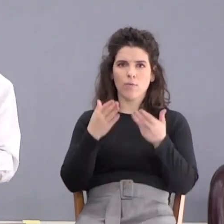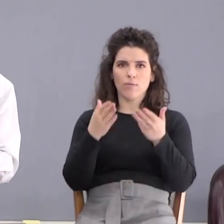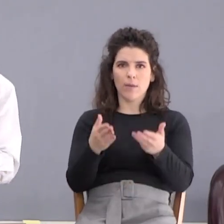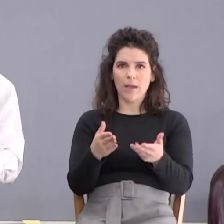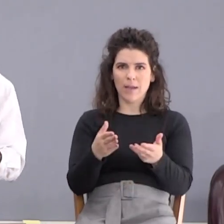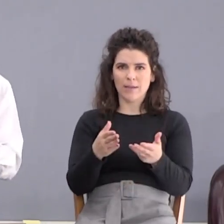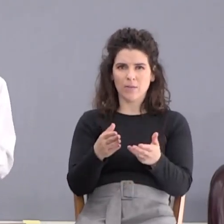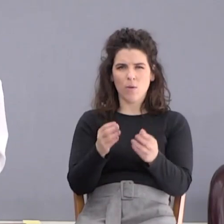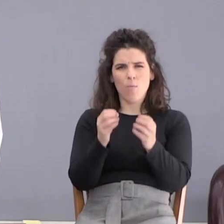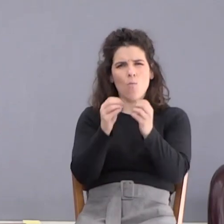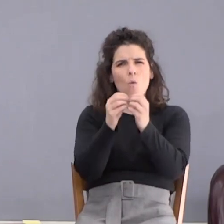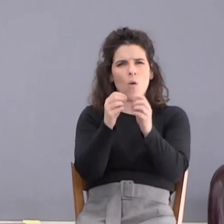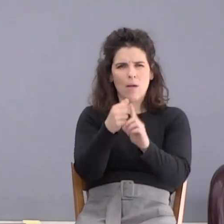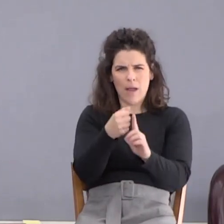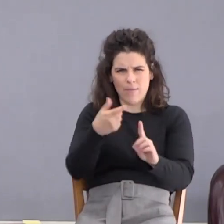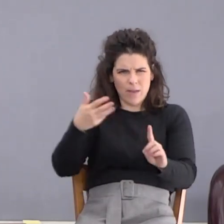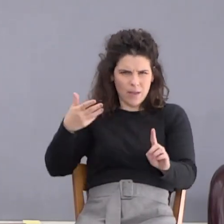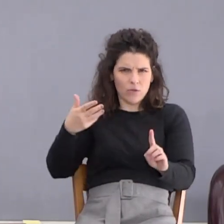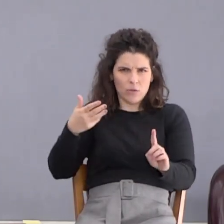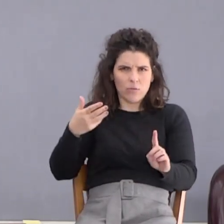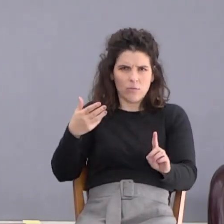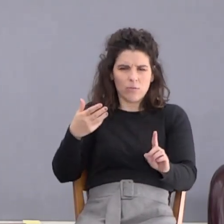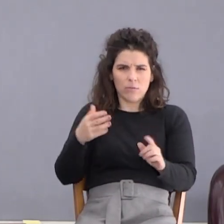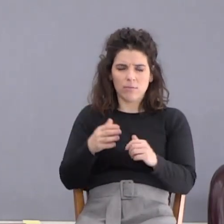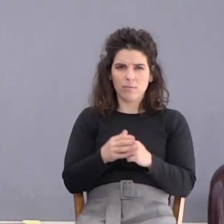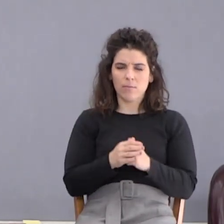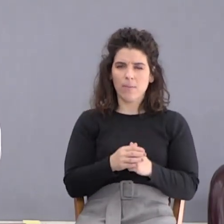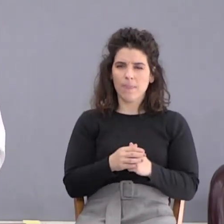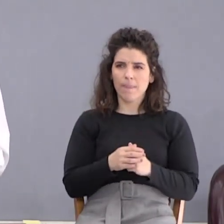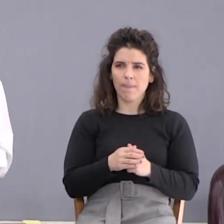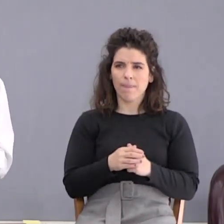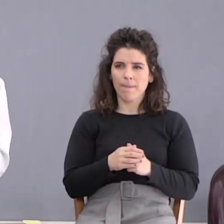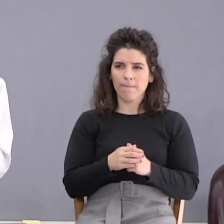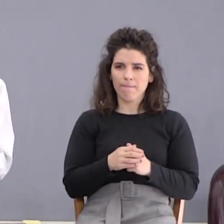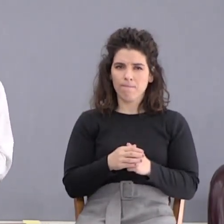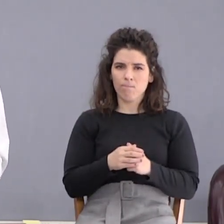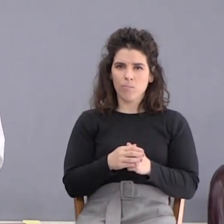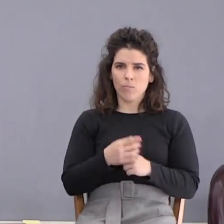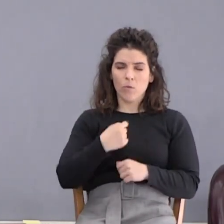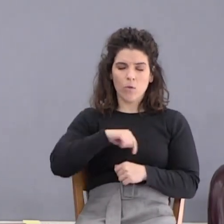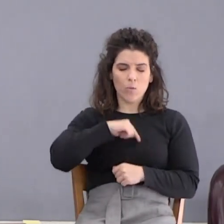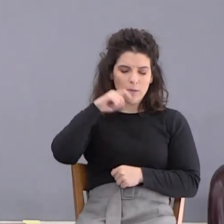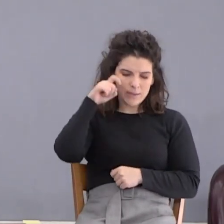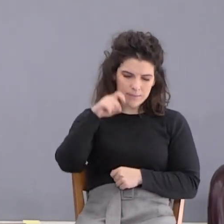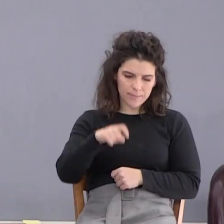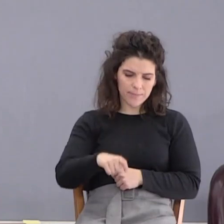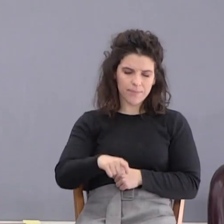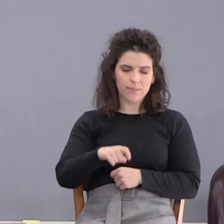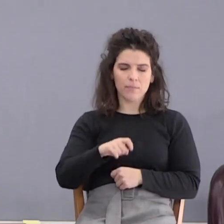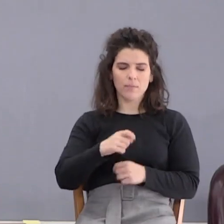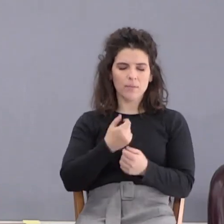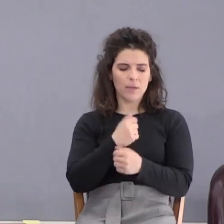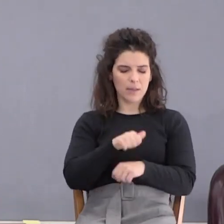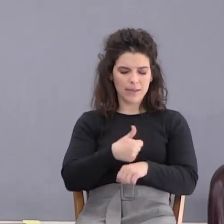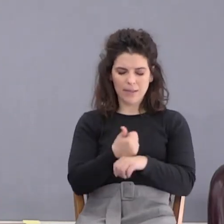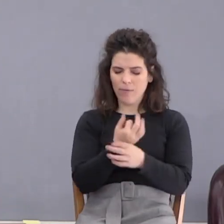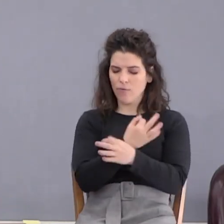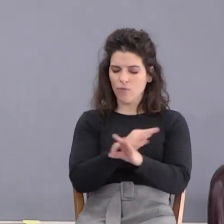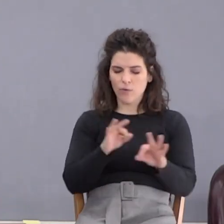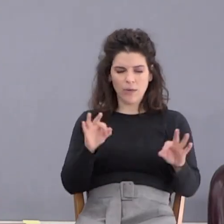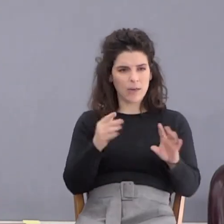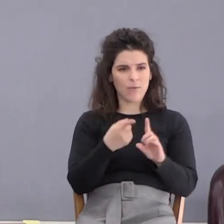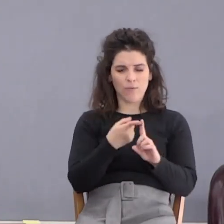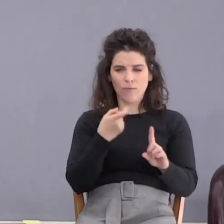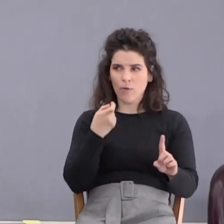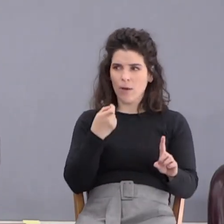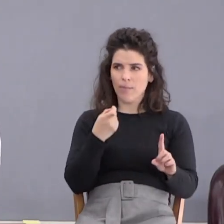a little more amplification. You know, we need to be set free from